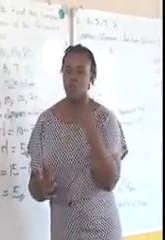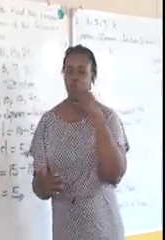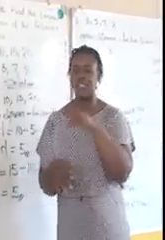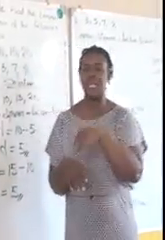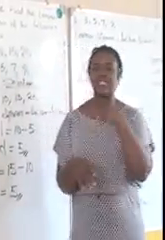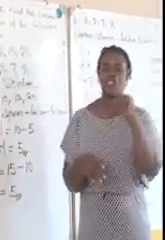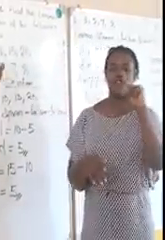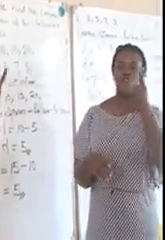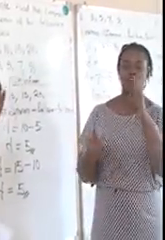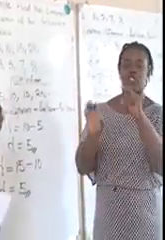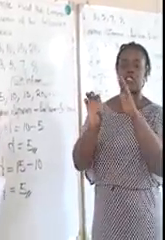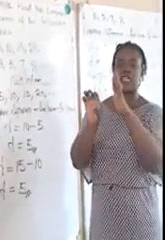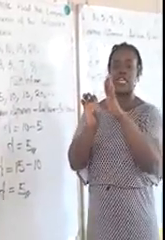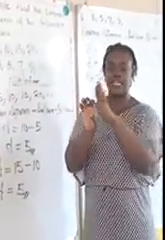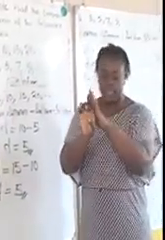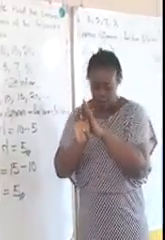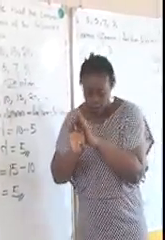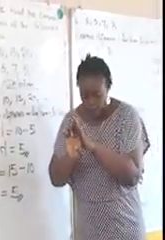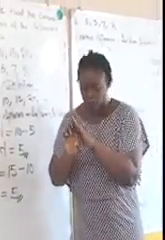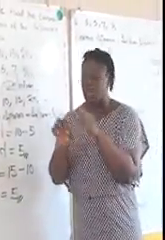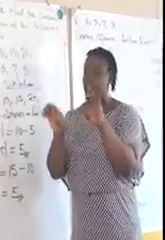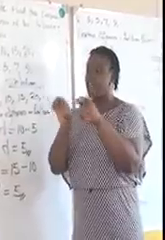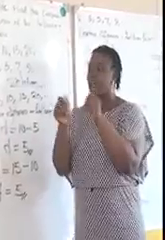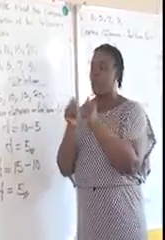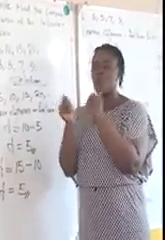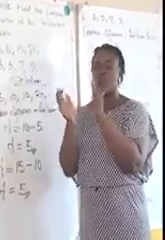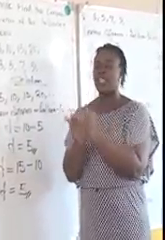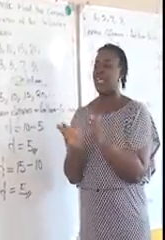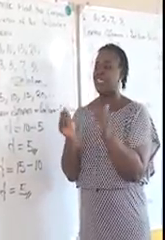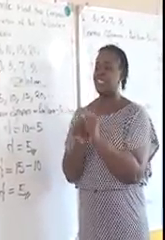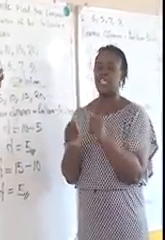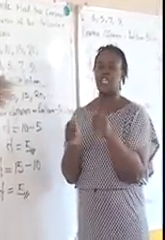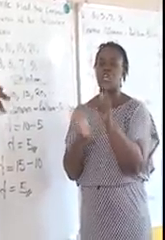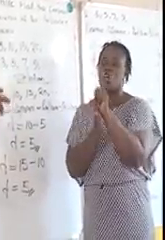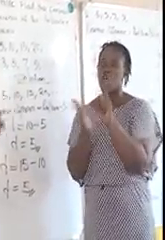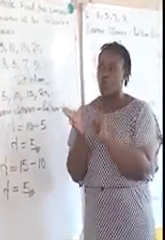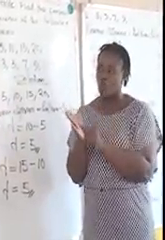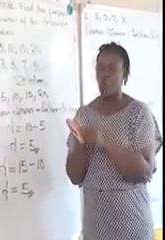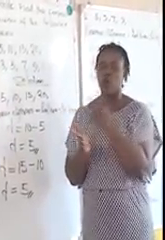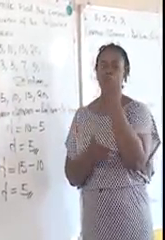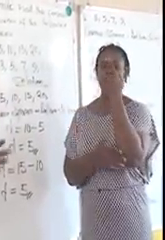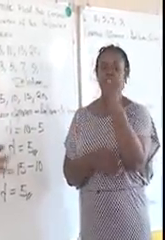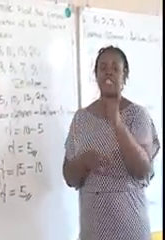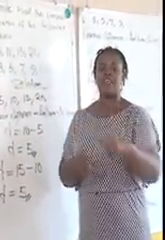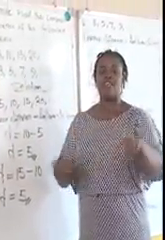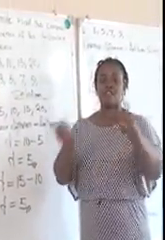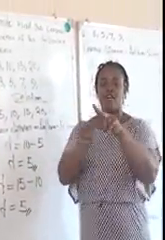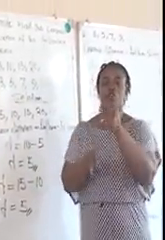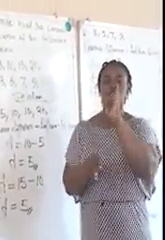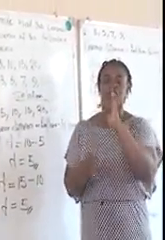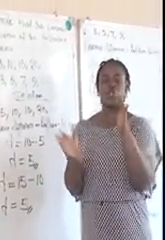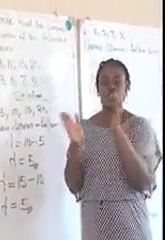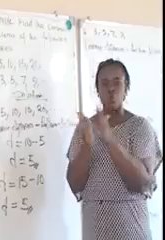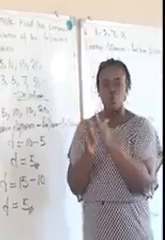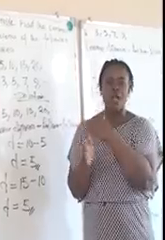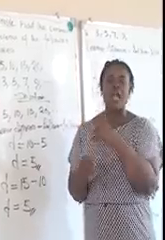it. Even without the formula, because the value is small and closed, you